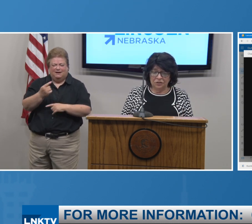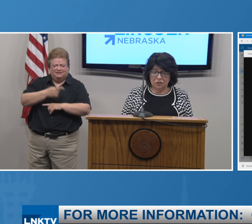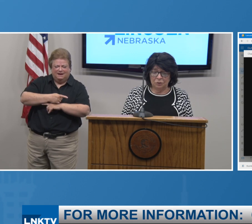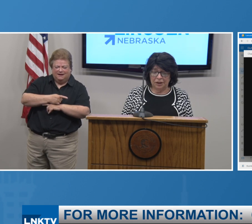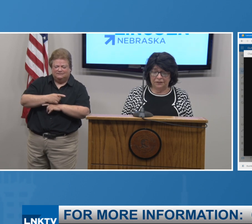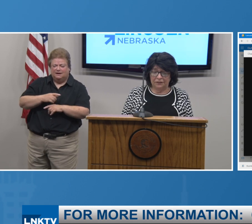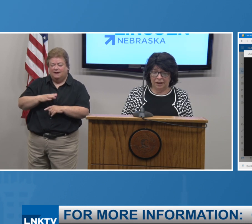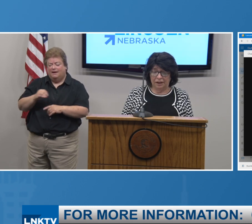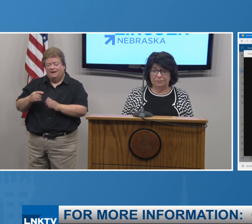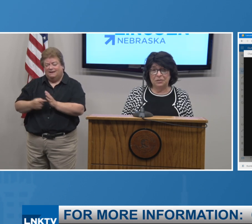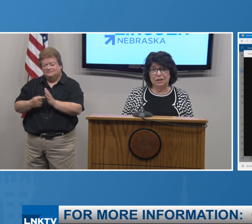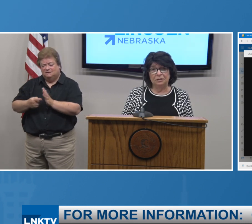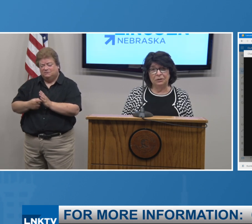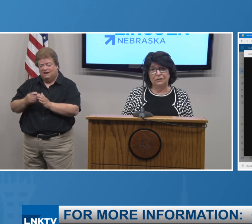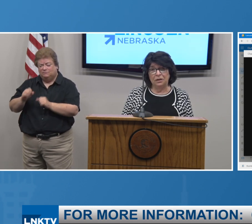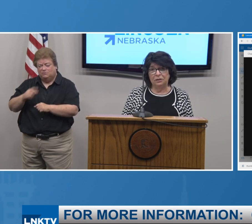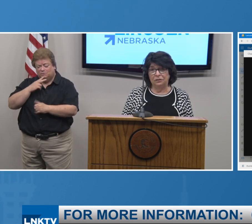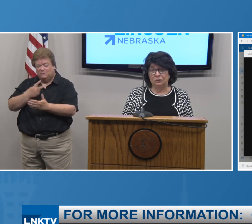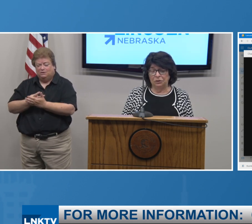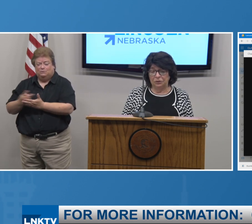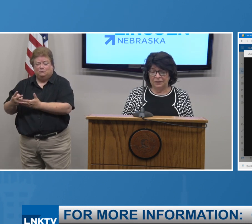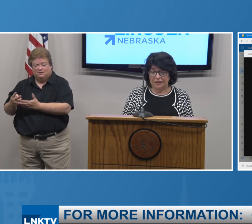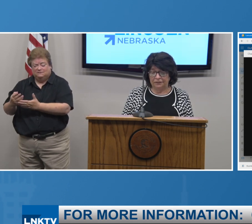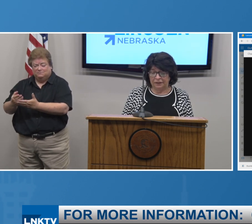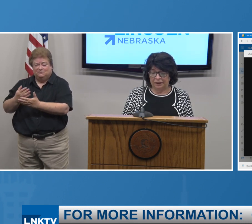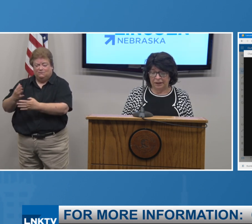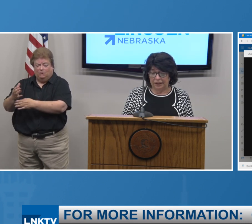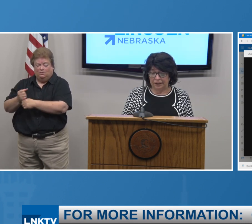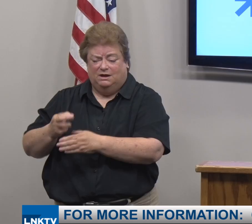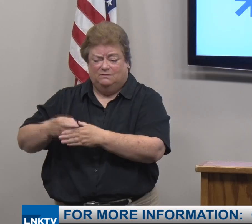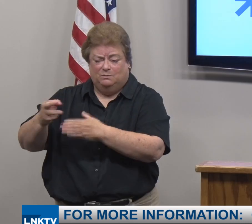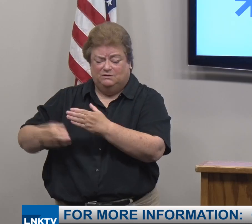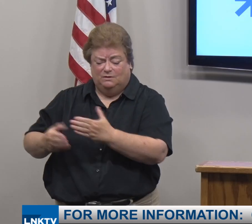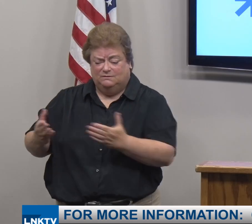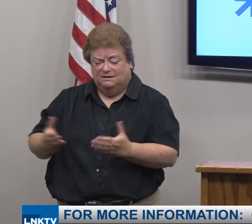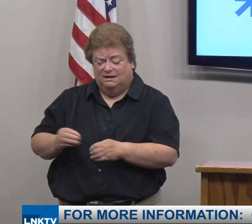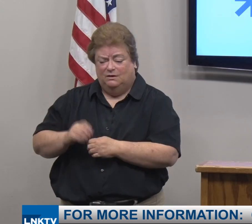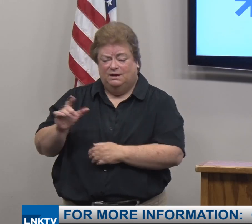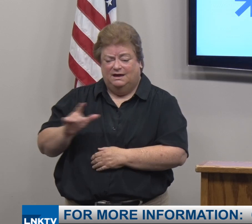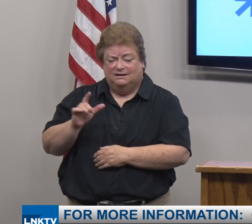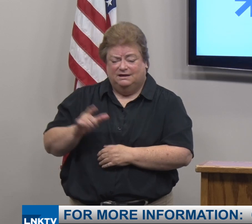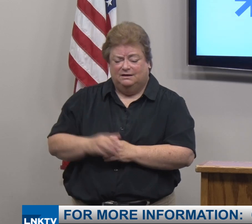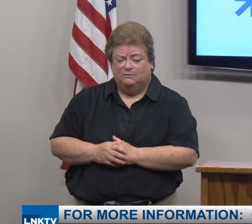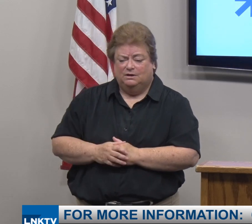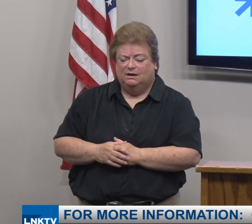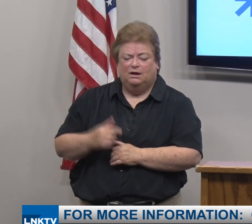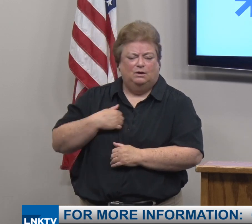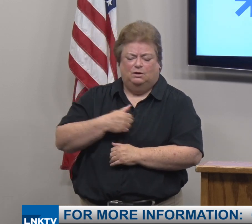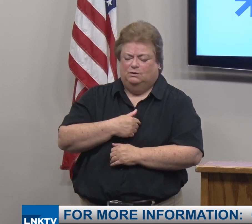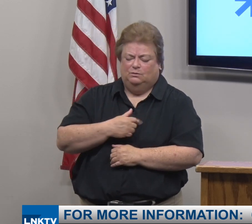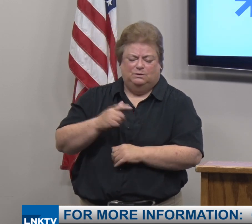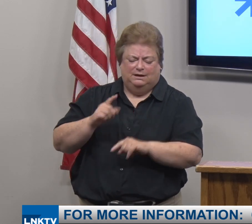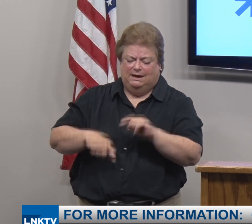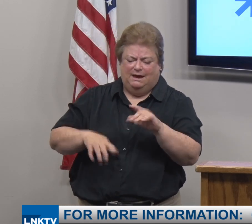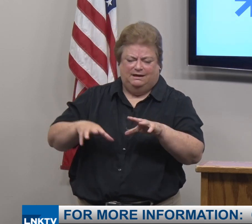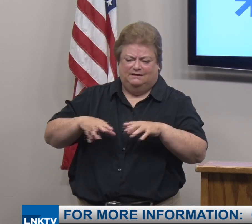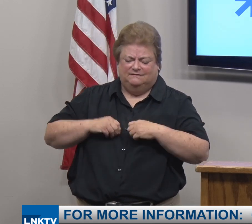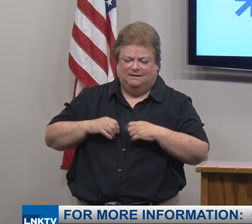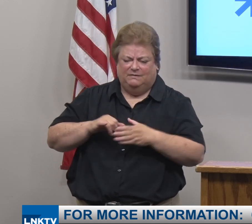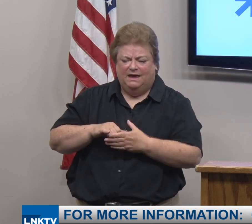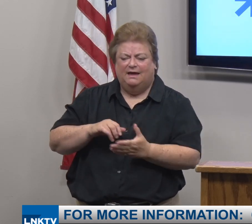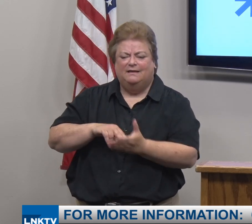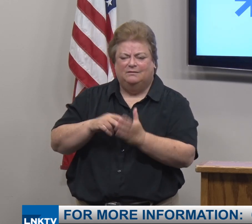as long as 2 weeks to get results for those tests in Lincoln. This is unacceptable. It can lead to